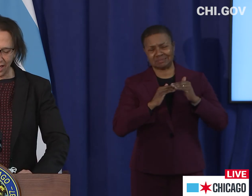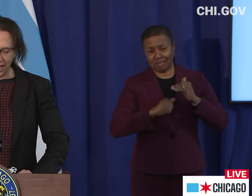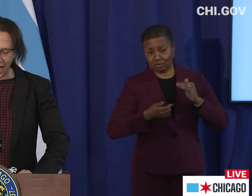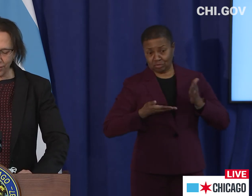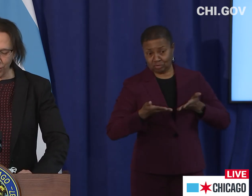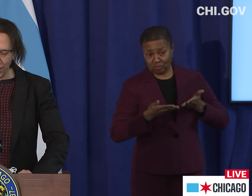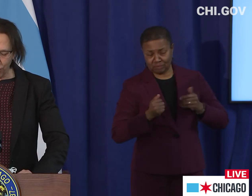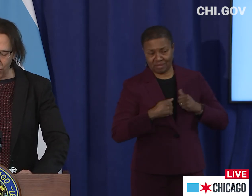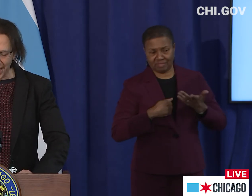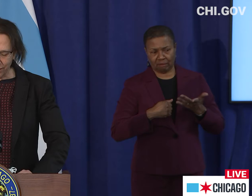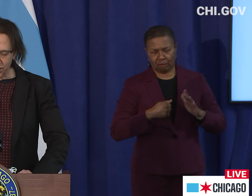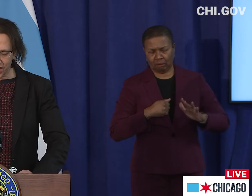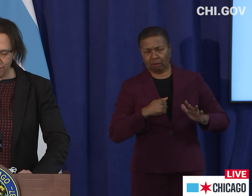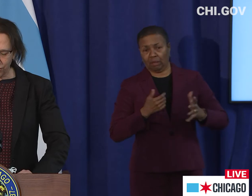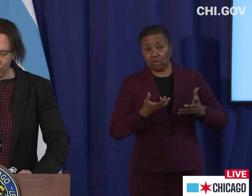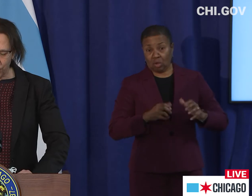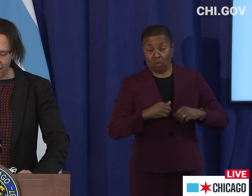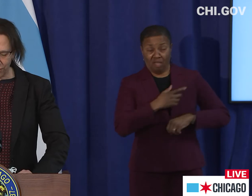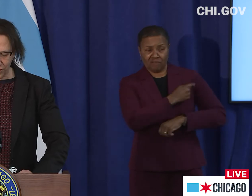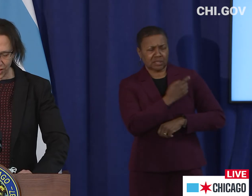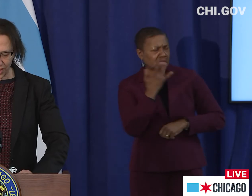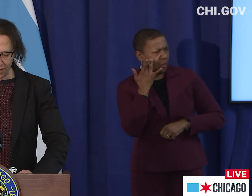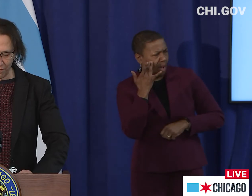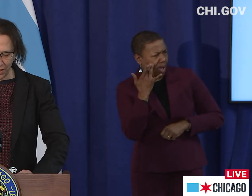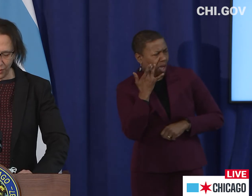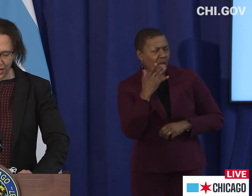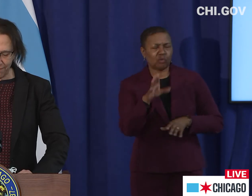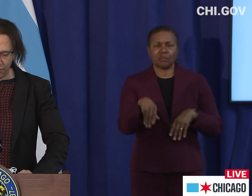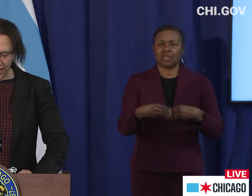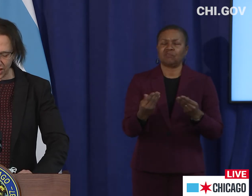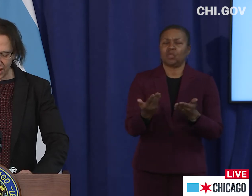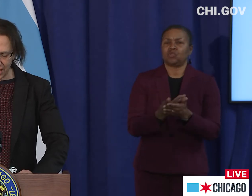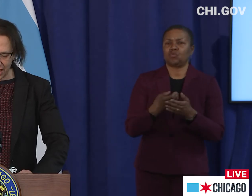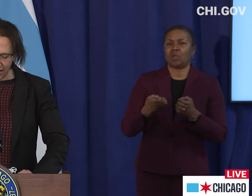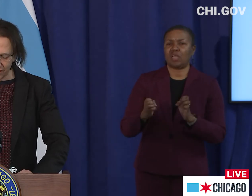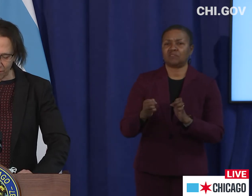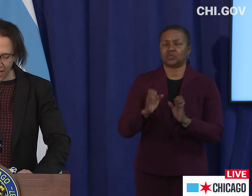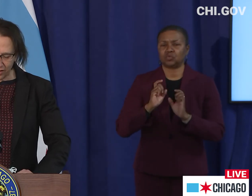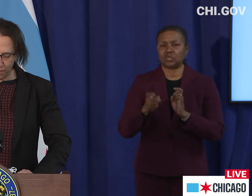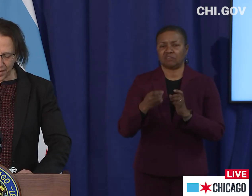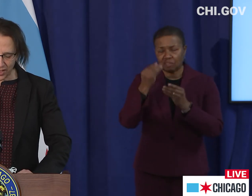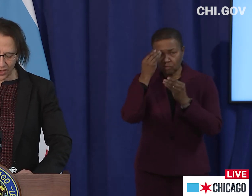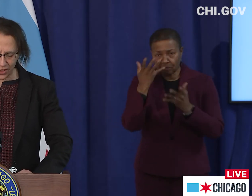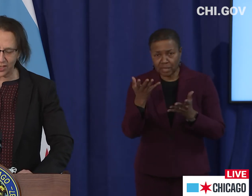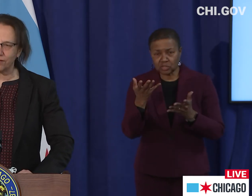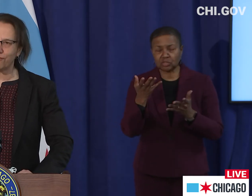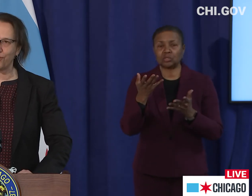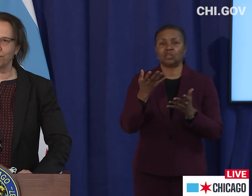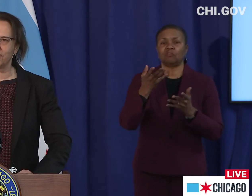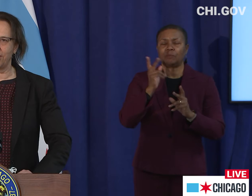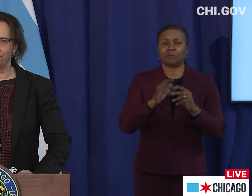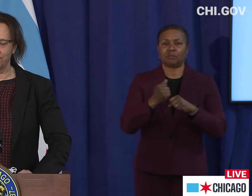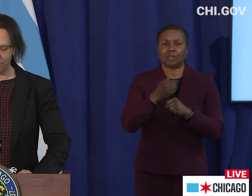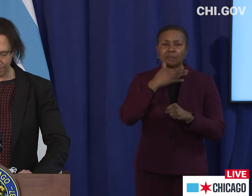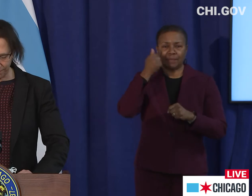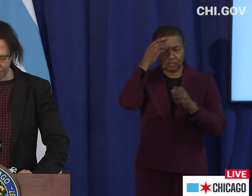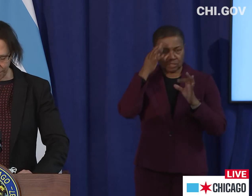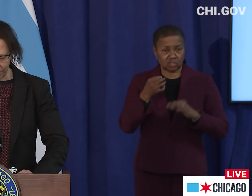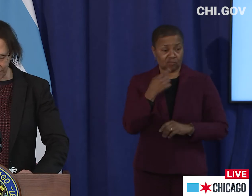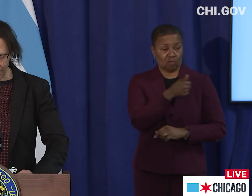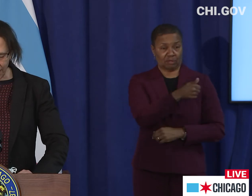hesitancy, and we will be rolling out several new efforts to give people the information they need to make the best decision for